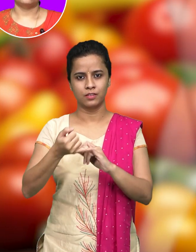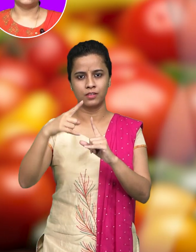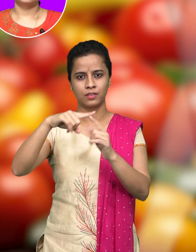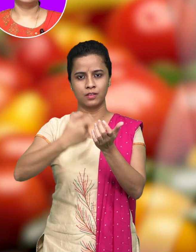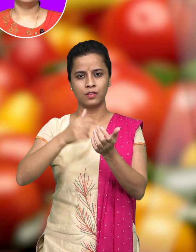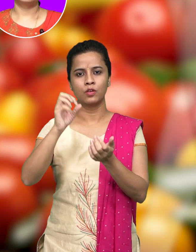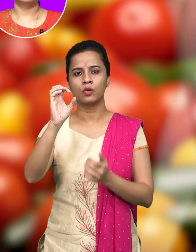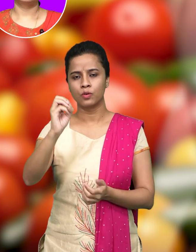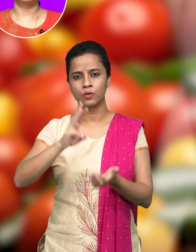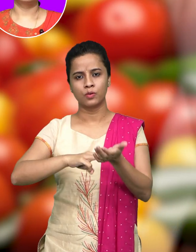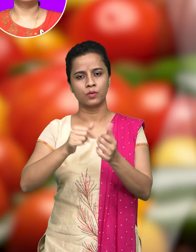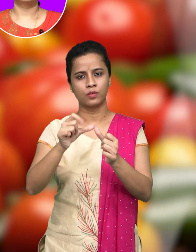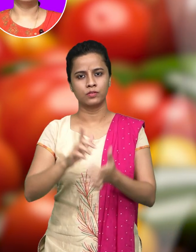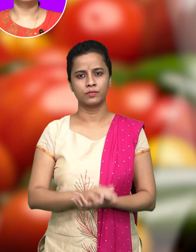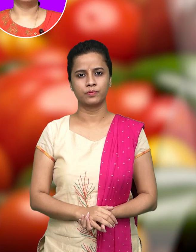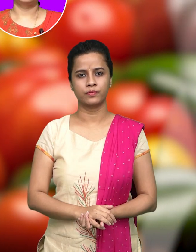stroma,